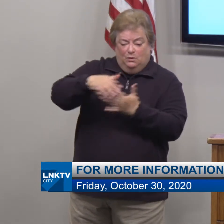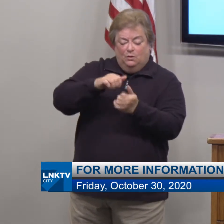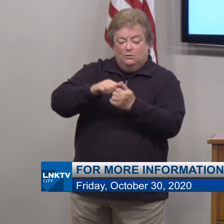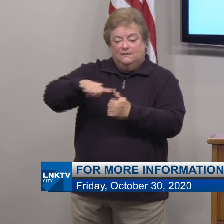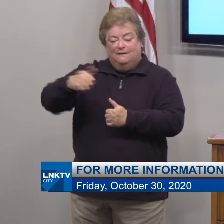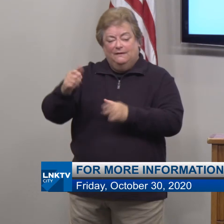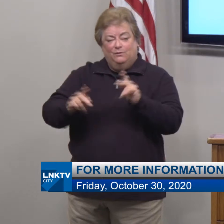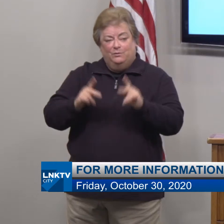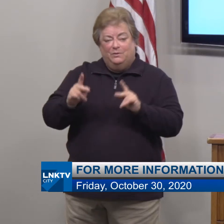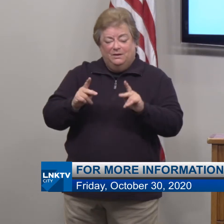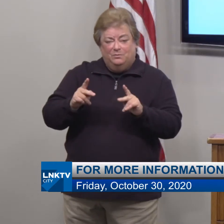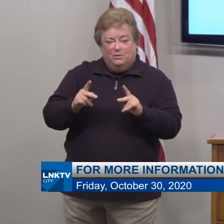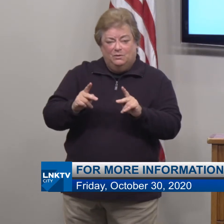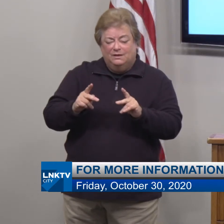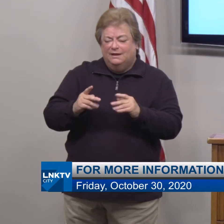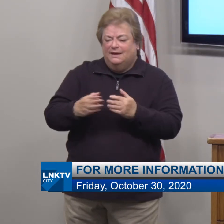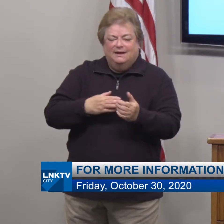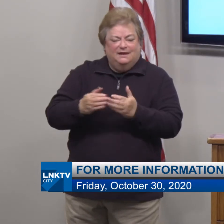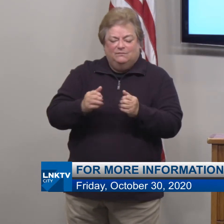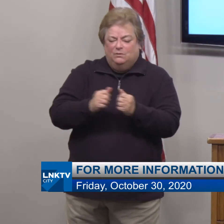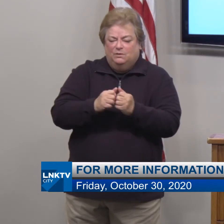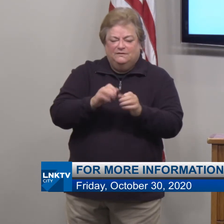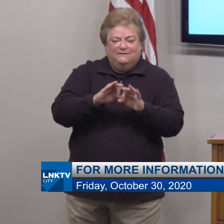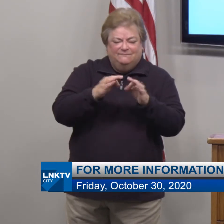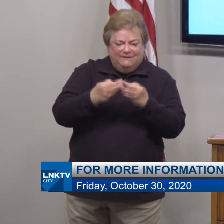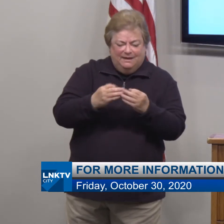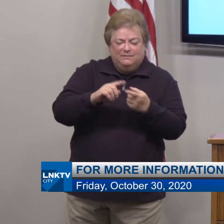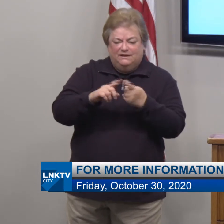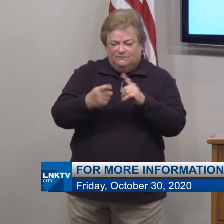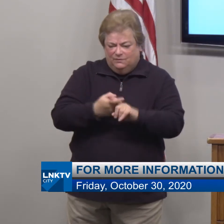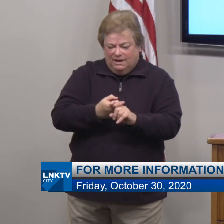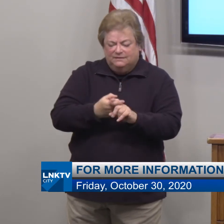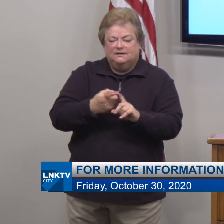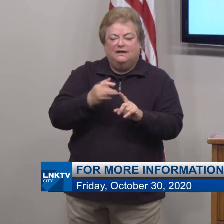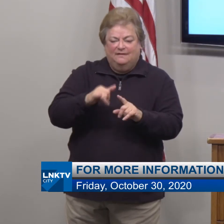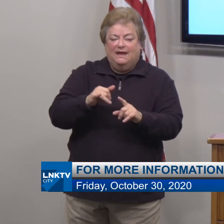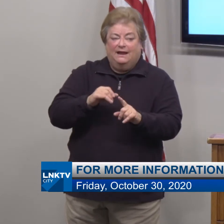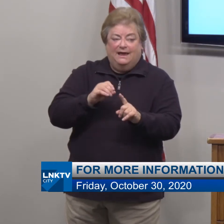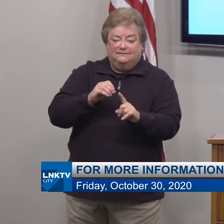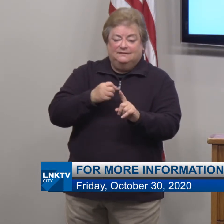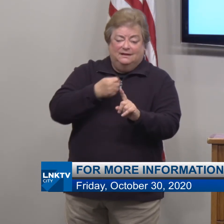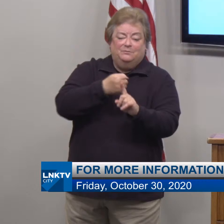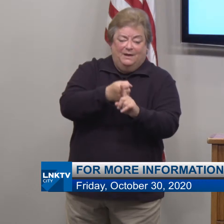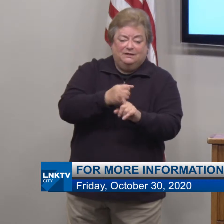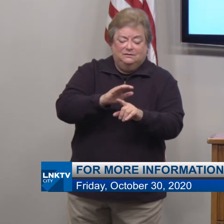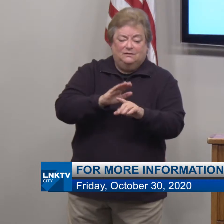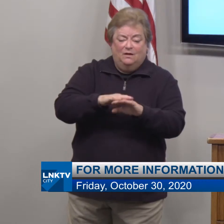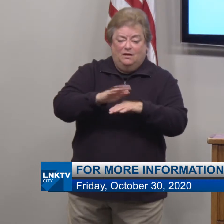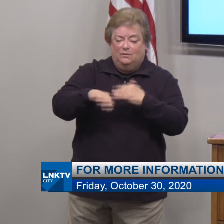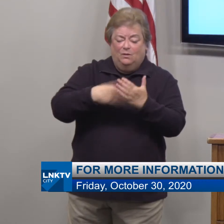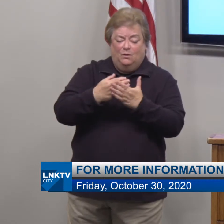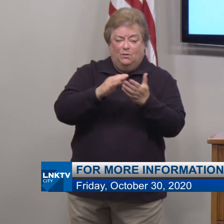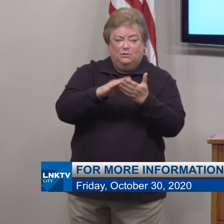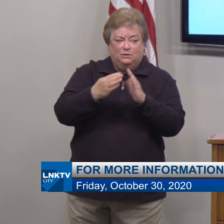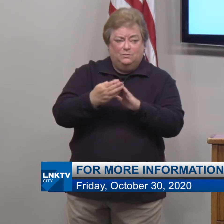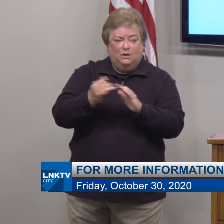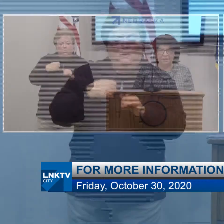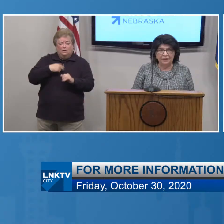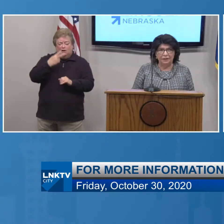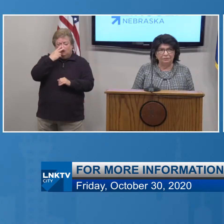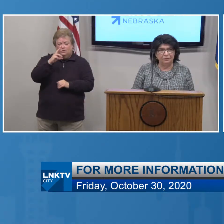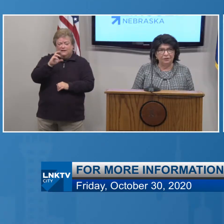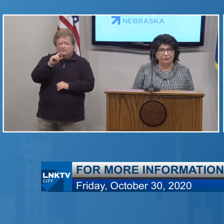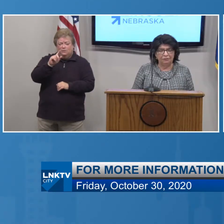around other people, even our family and friends, has affected our entire community. When we look at the 7-day rolling average,